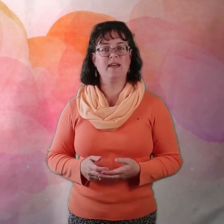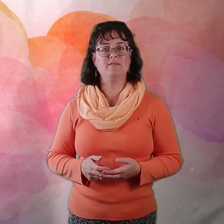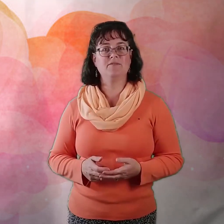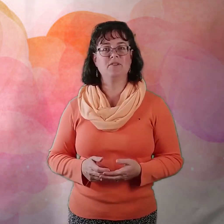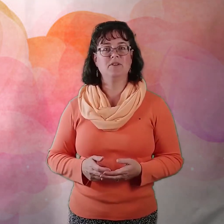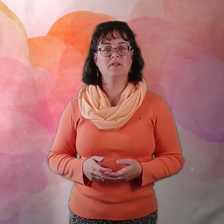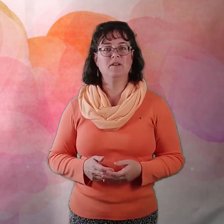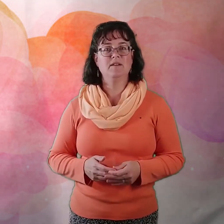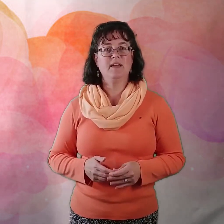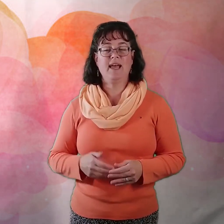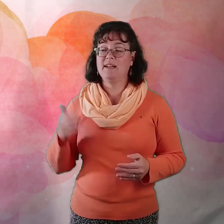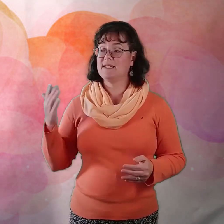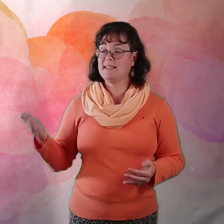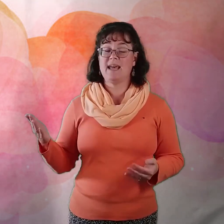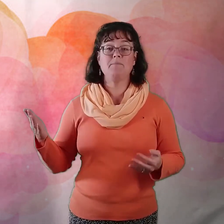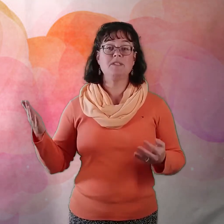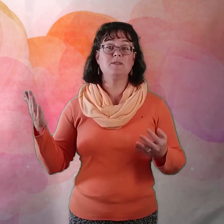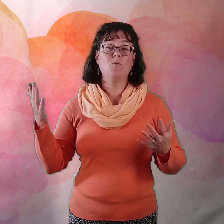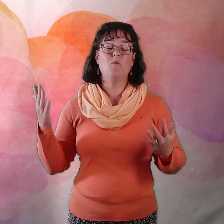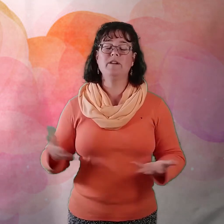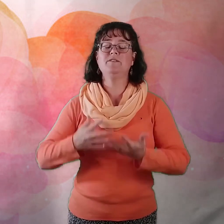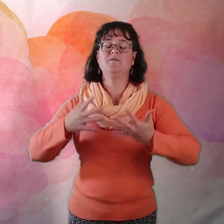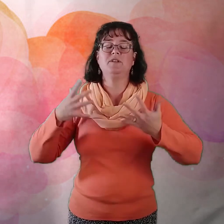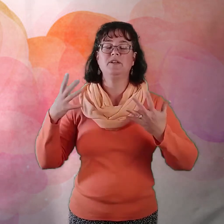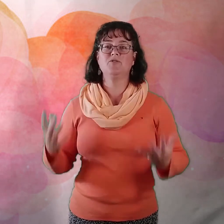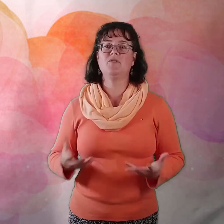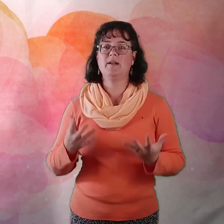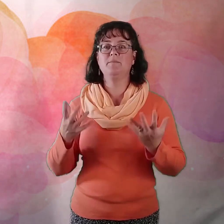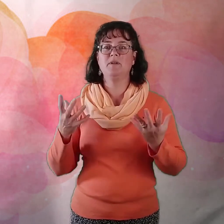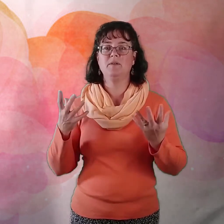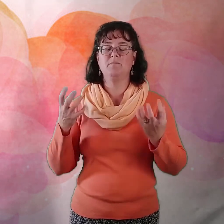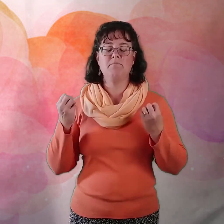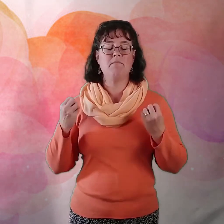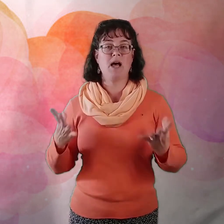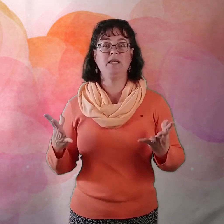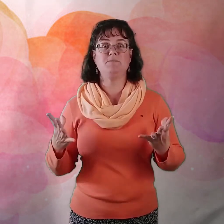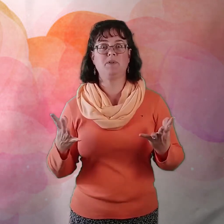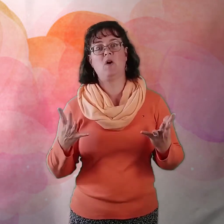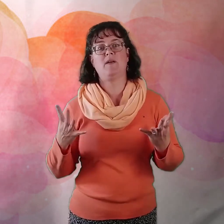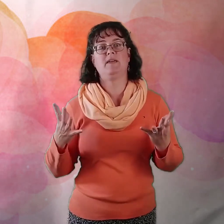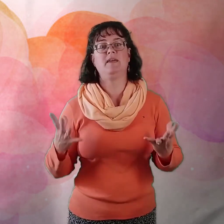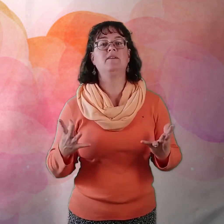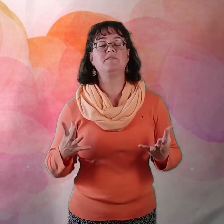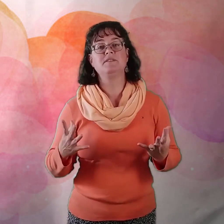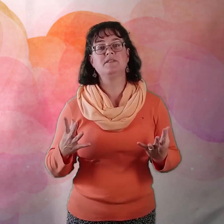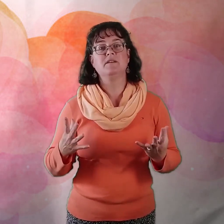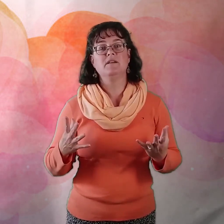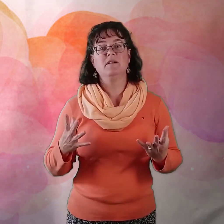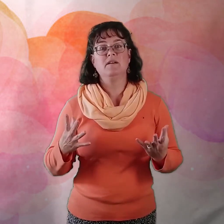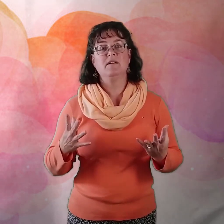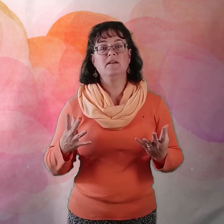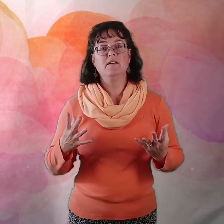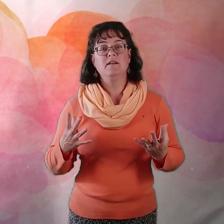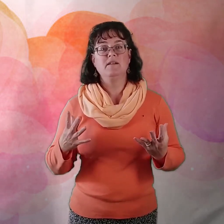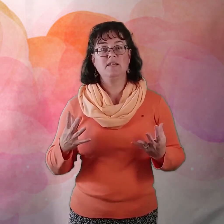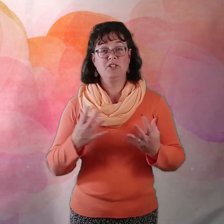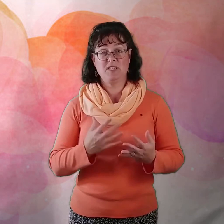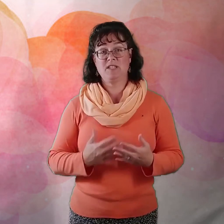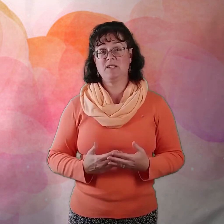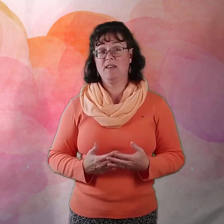life and accept the wonderful, incredible, mind-blowing gift that Jesus gave